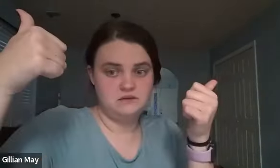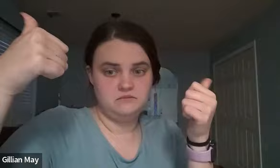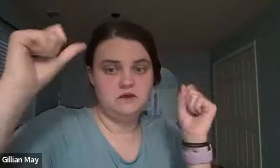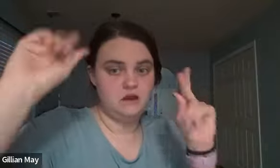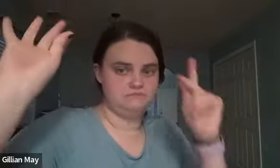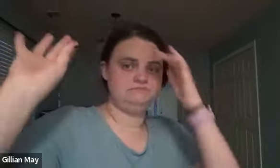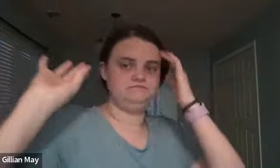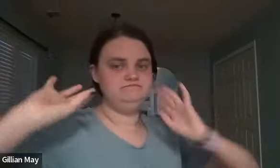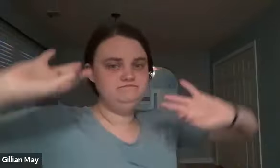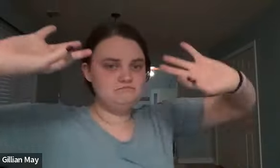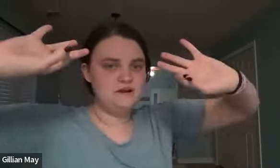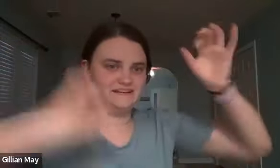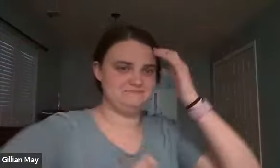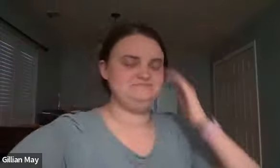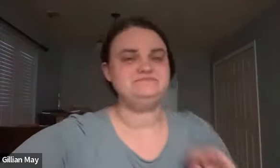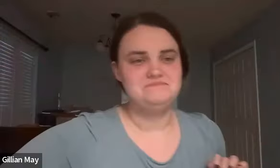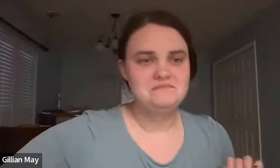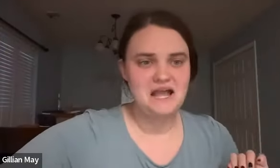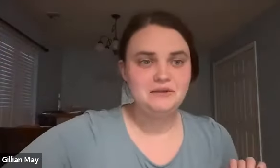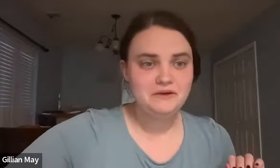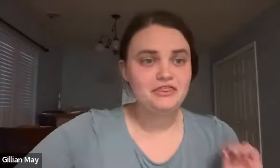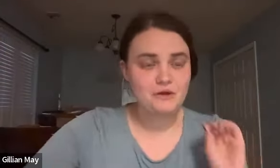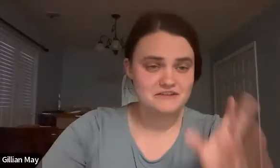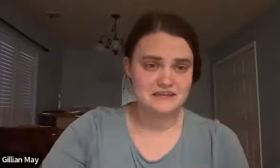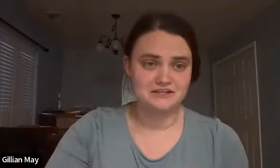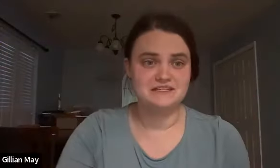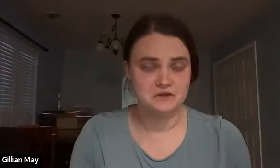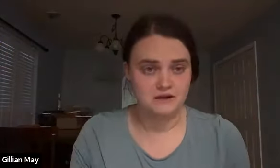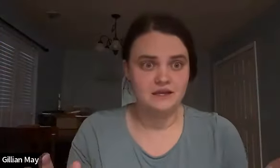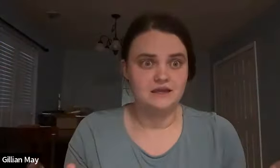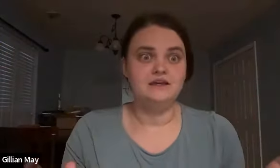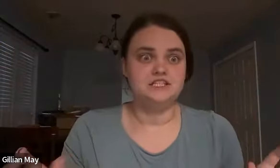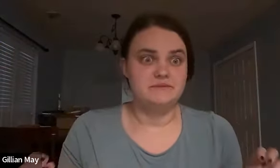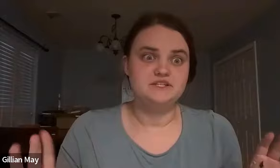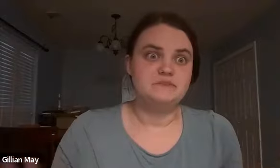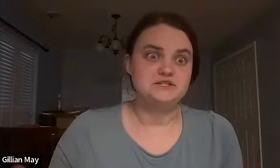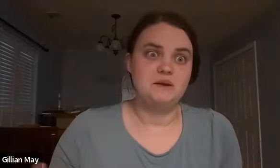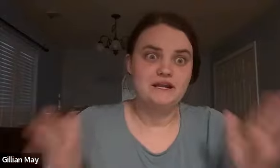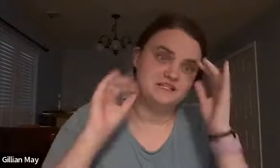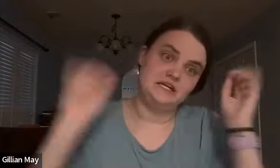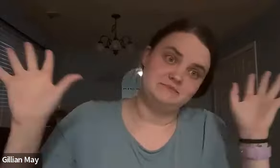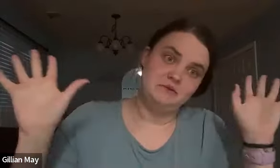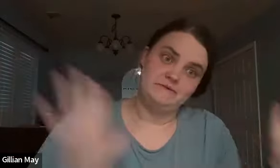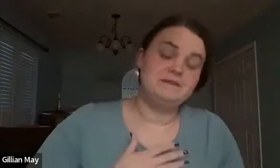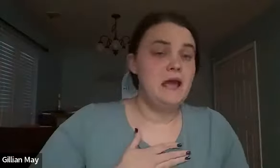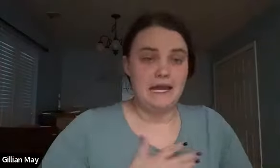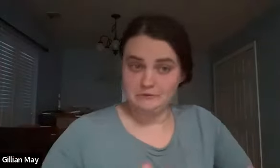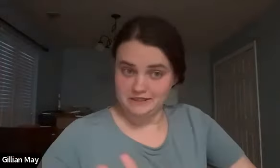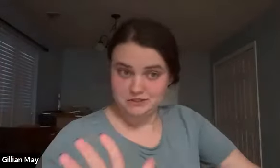Time? Okay. Perfect. I didn't want to throw everything and you sit there going, she gave me too much. My brain's going to explode from it. I didn't want to stress